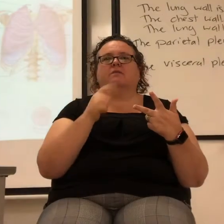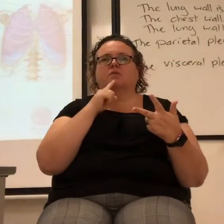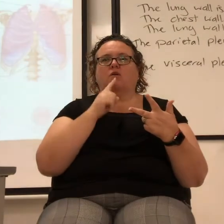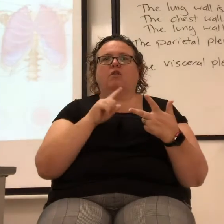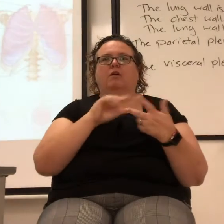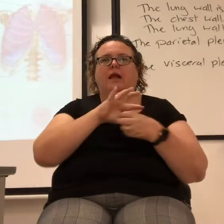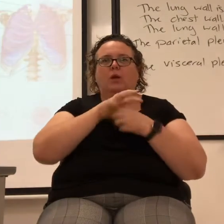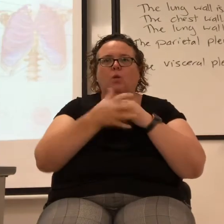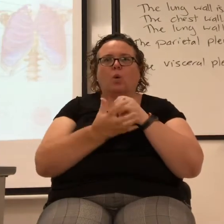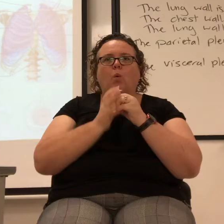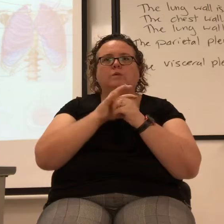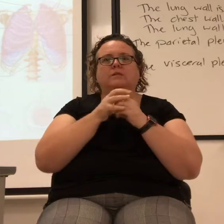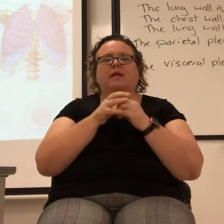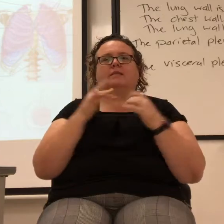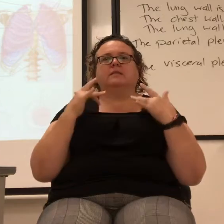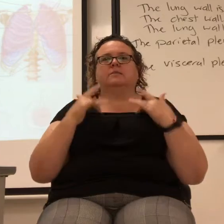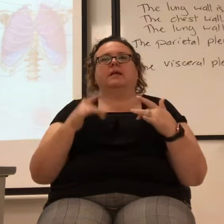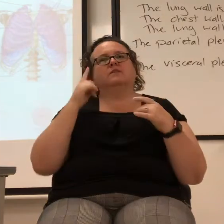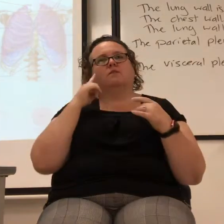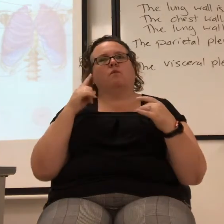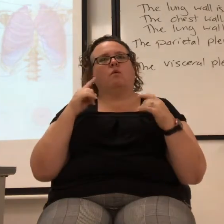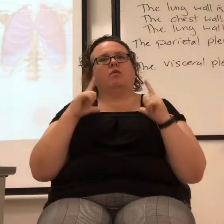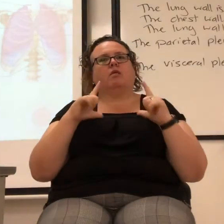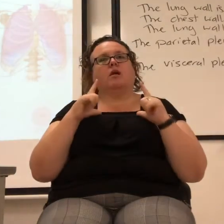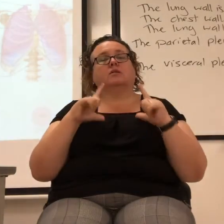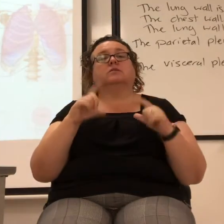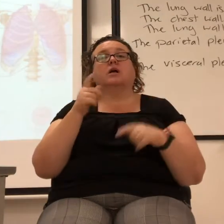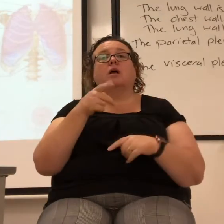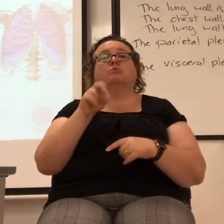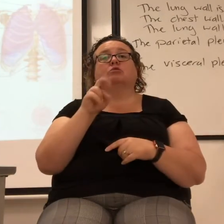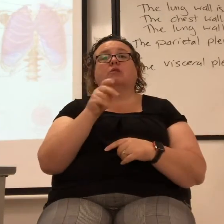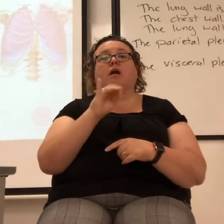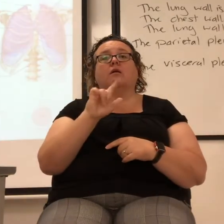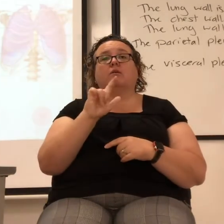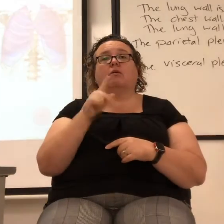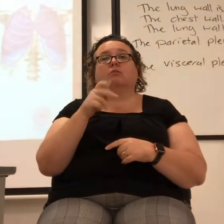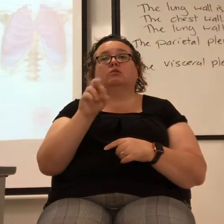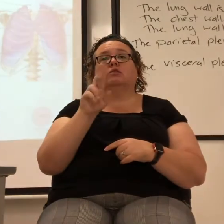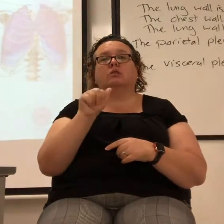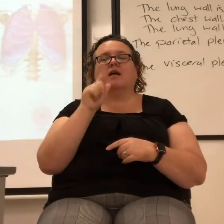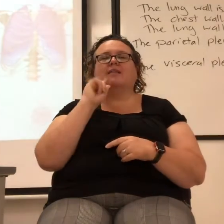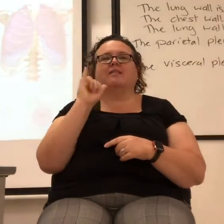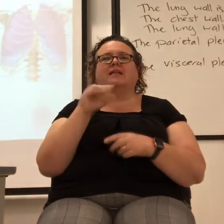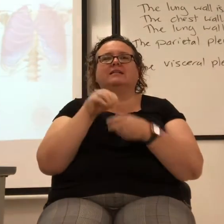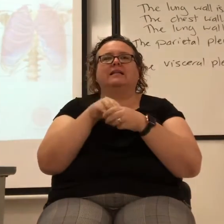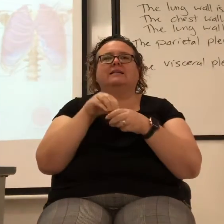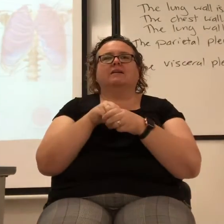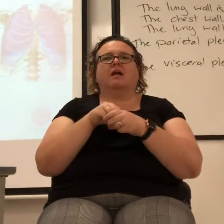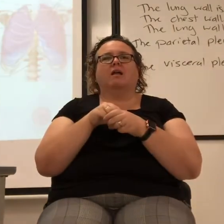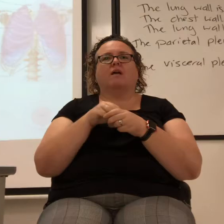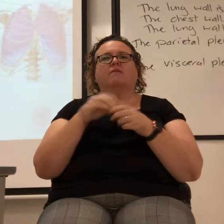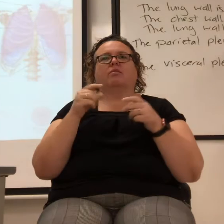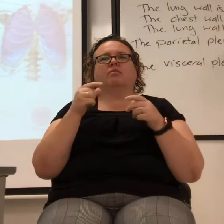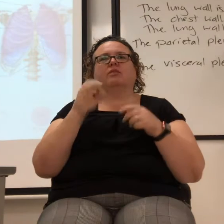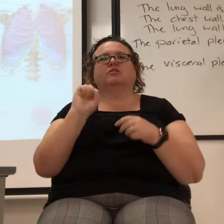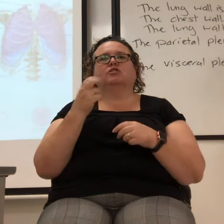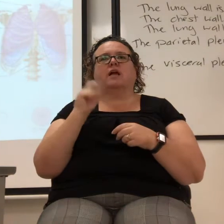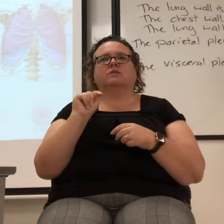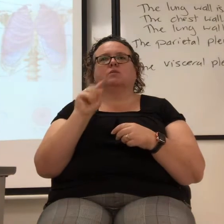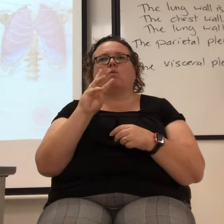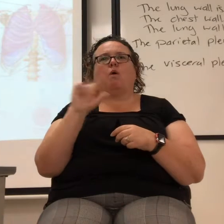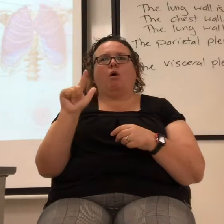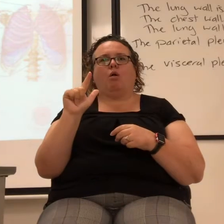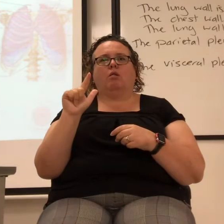enclose the space for the lungs. The parietal pleura is basically on the inside of the chest wall.